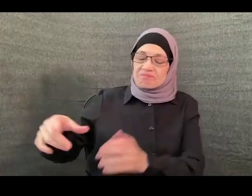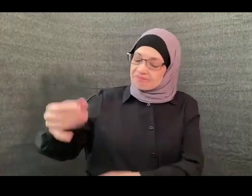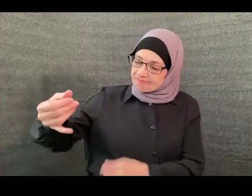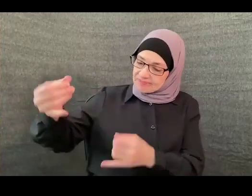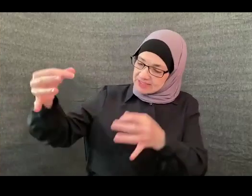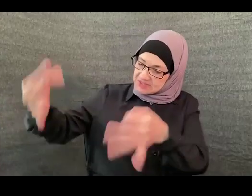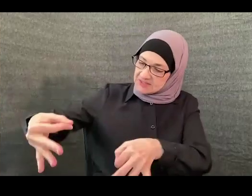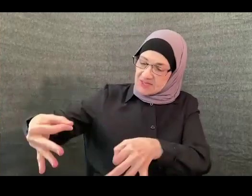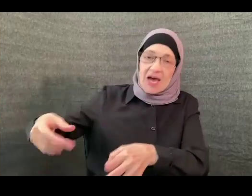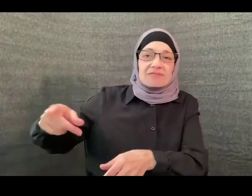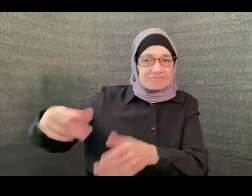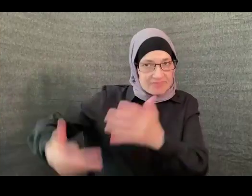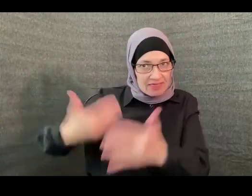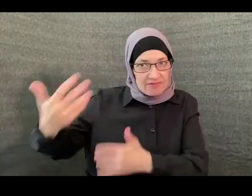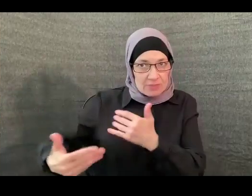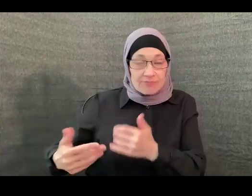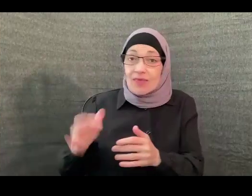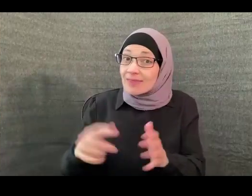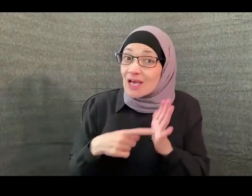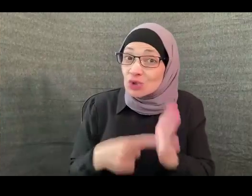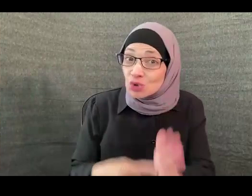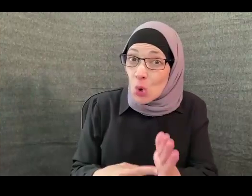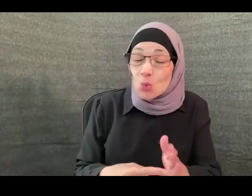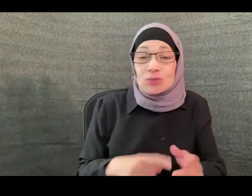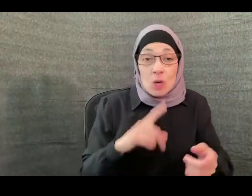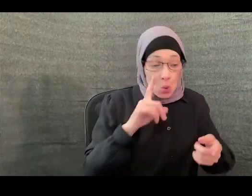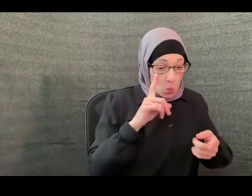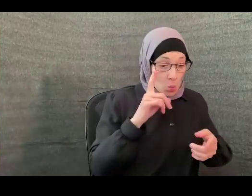will shape our fate on the day of judgment.